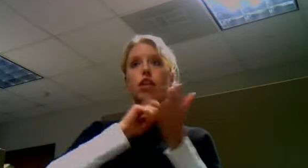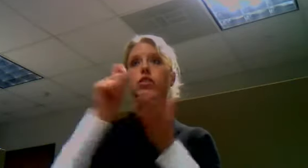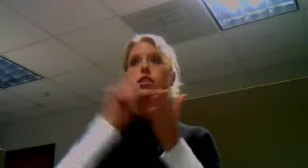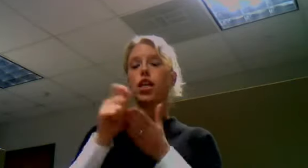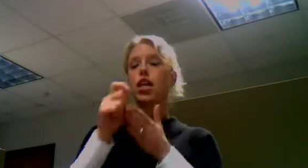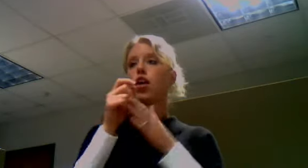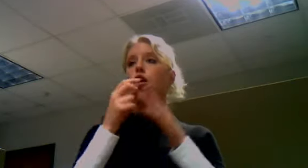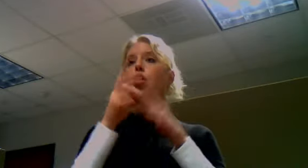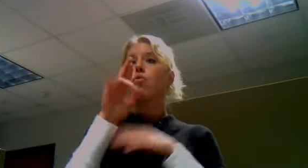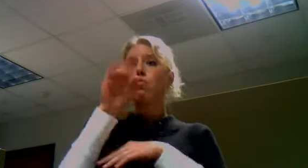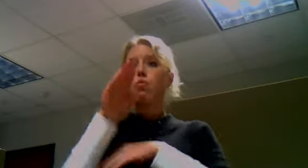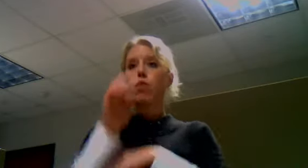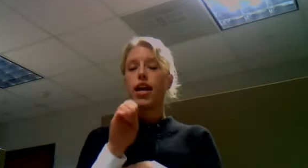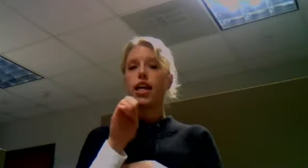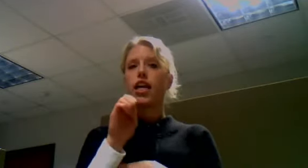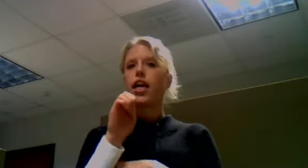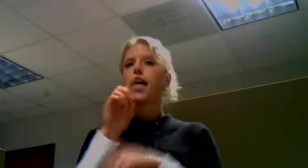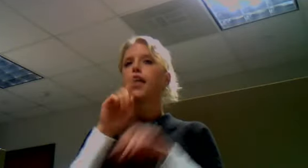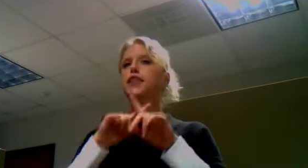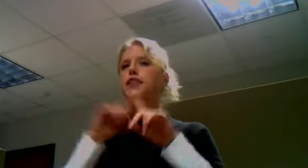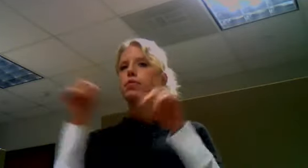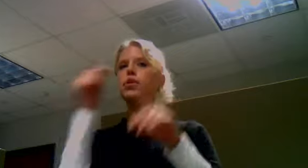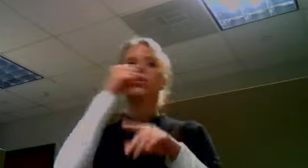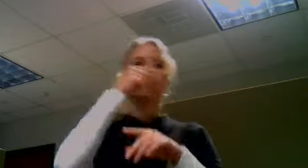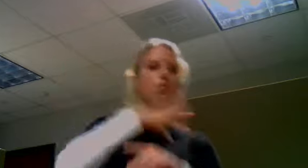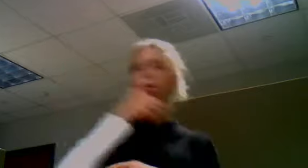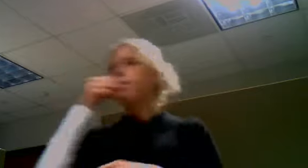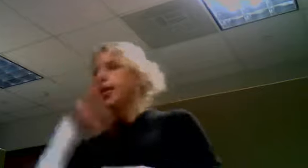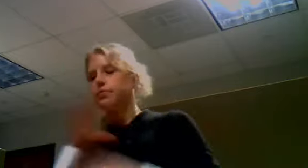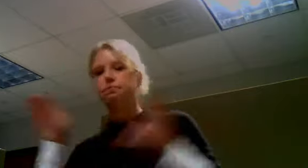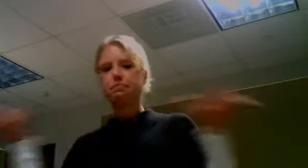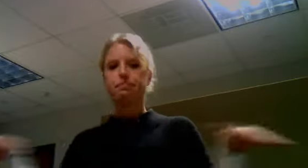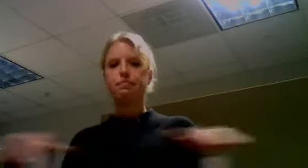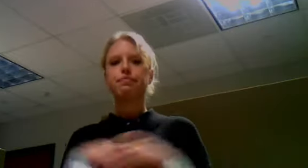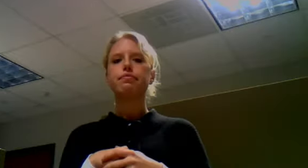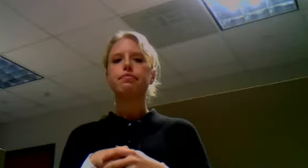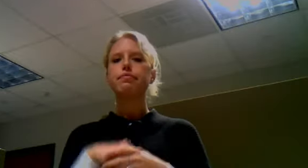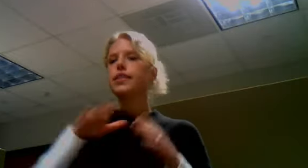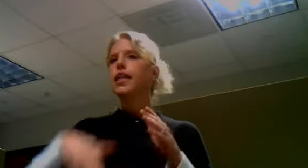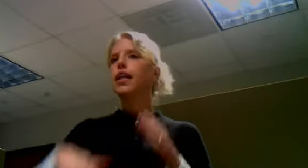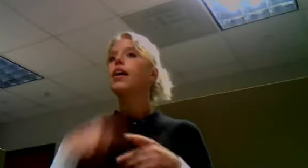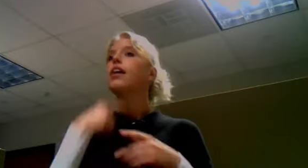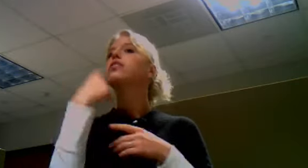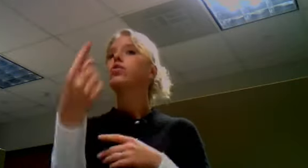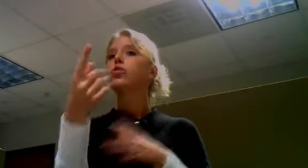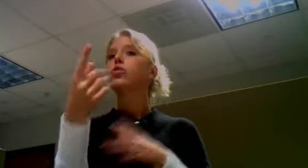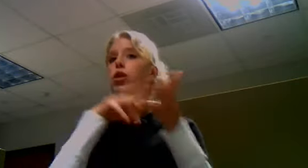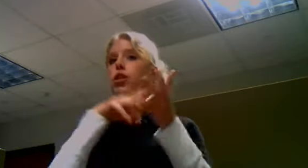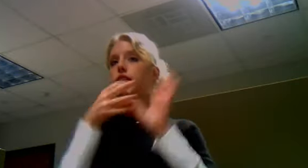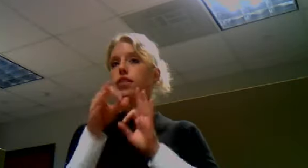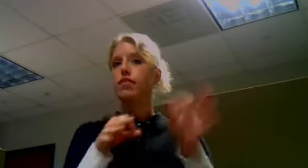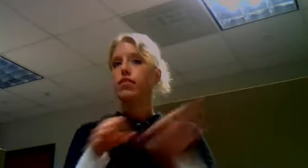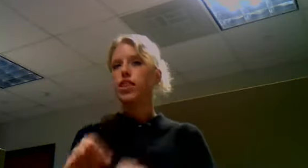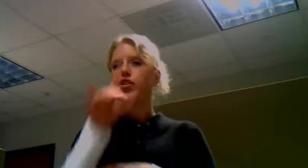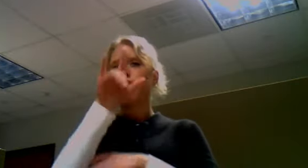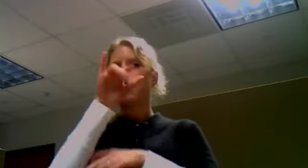between Chinese women and Indian women. Okay? I haven't told you about the definition of literacy. In China,